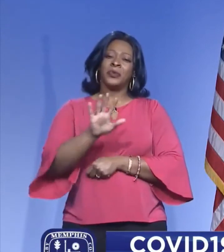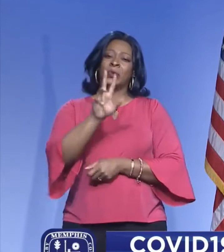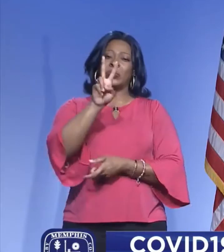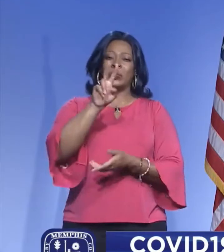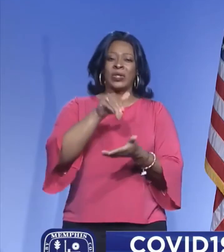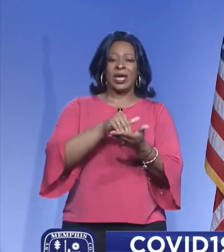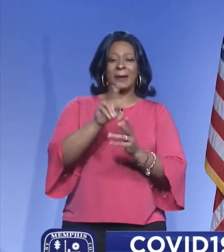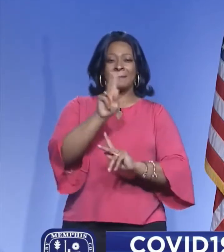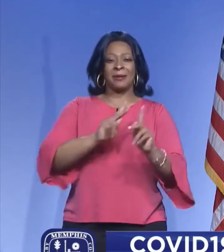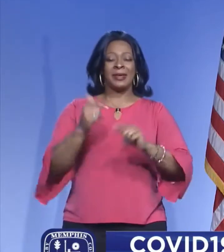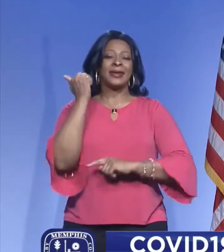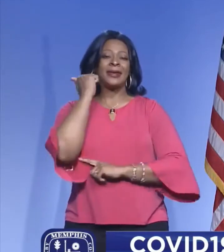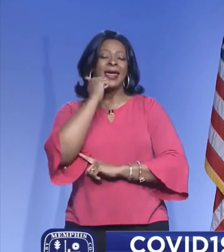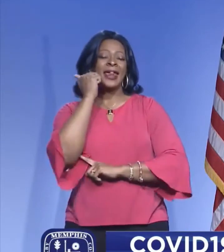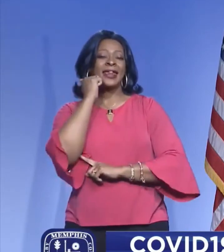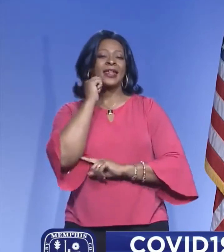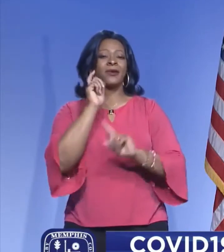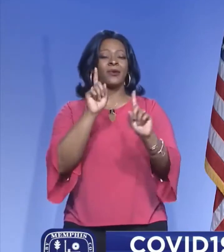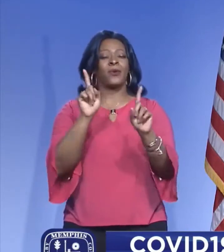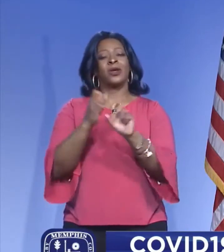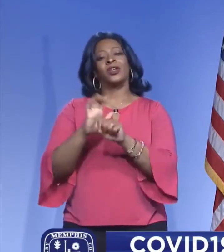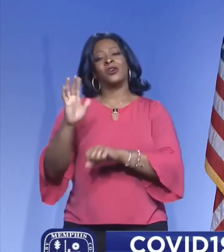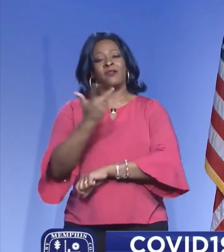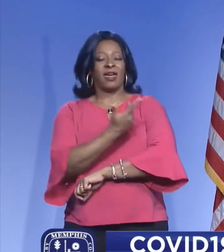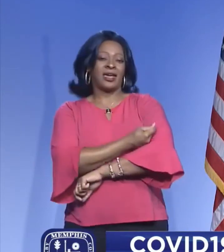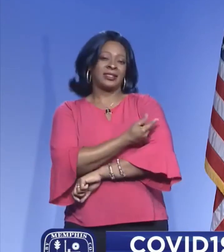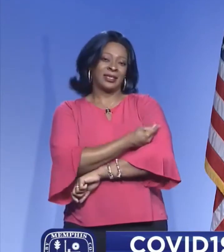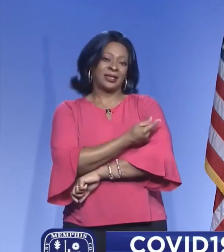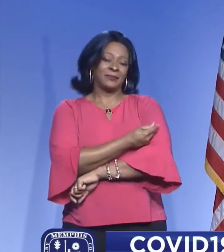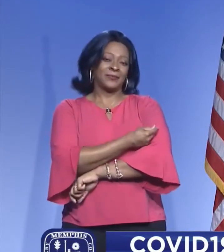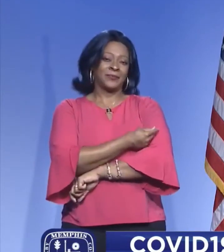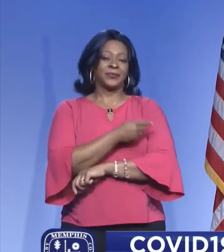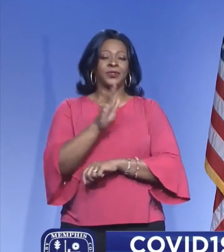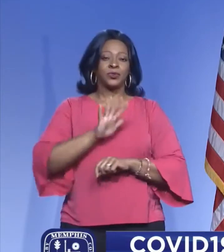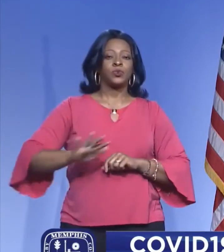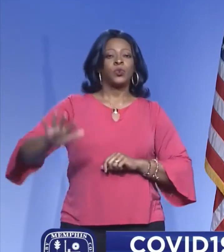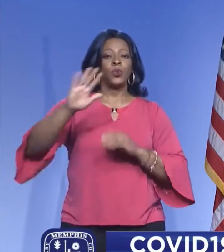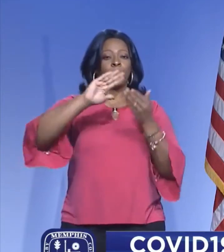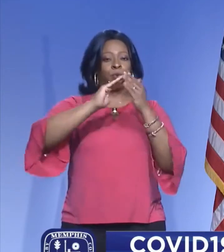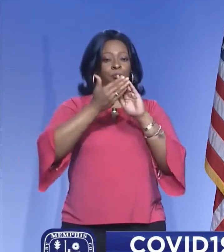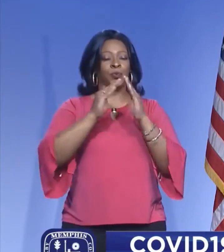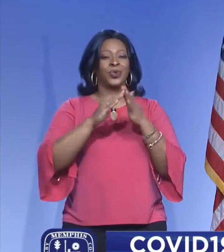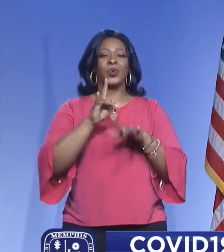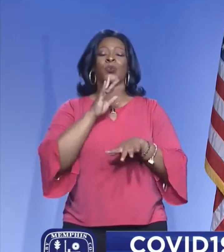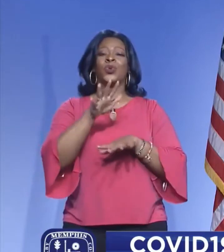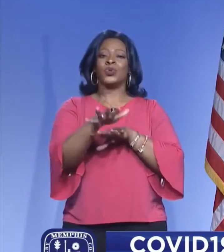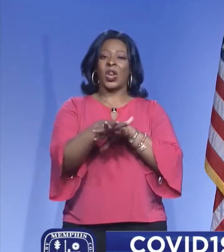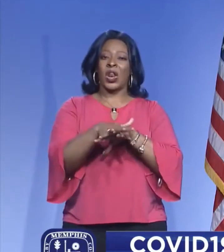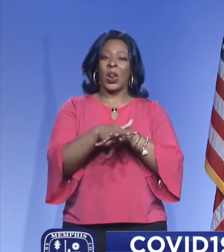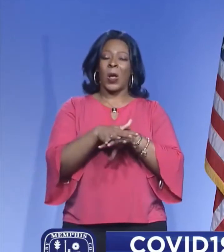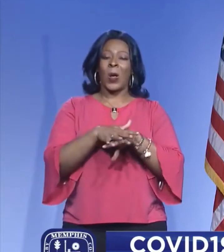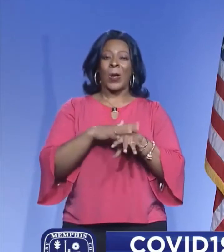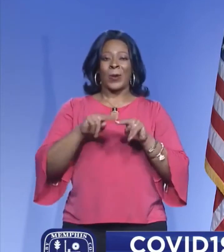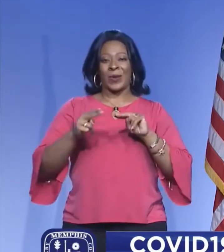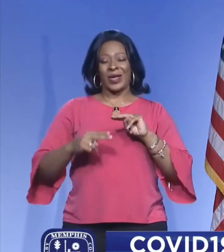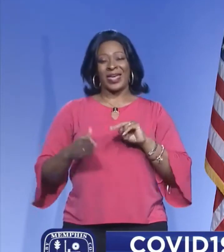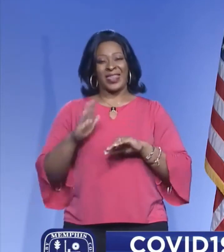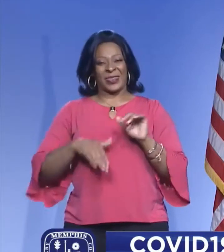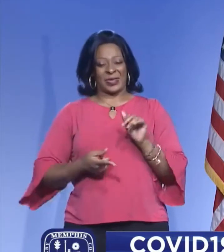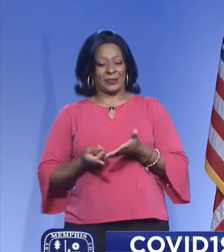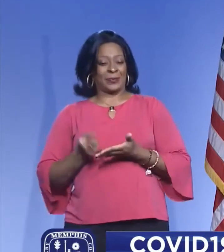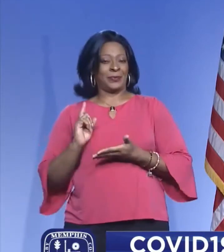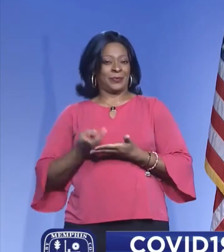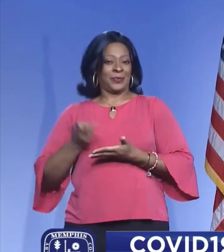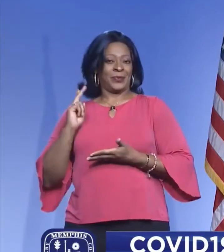2,000 people a day getting vaccinated in the community. That is a slowdown from where we were a few weeks ago at our